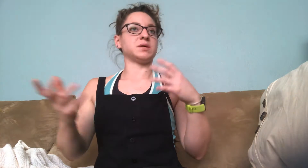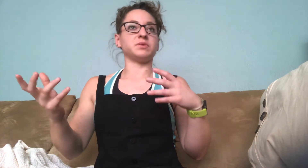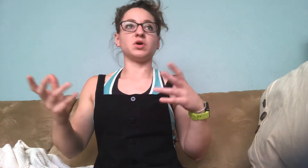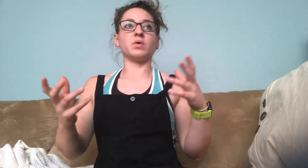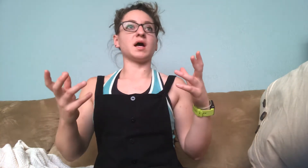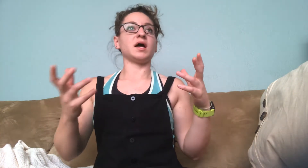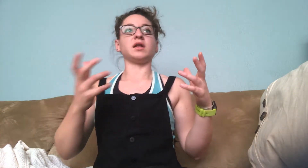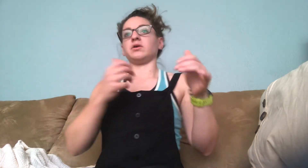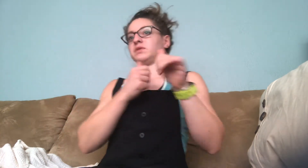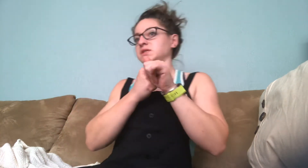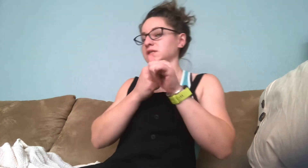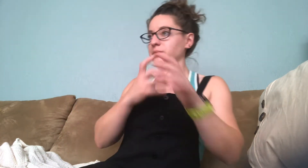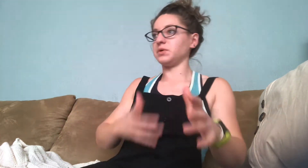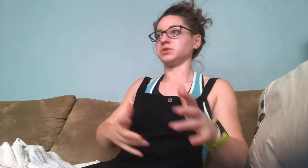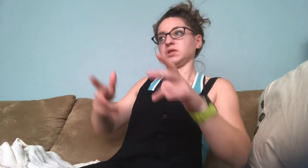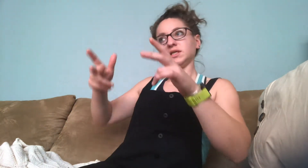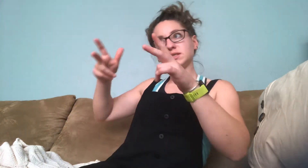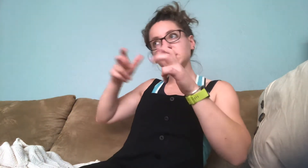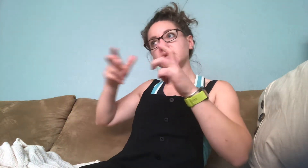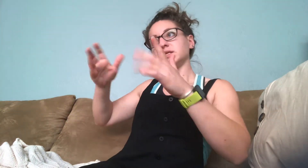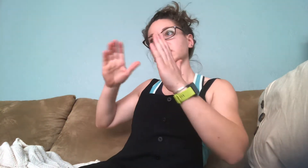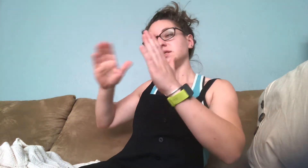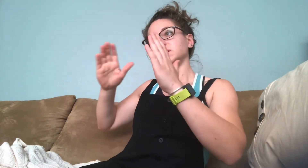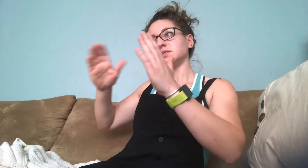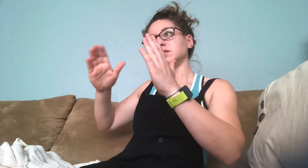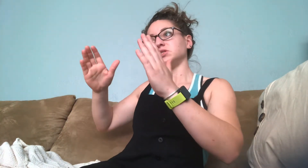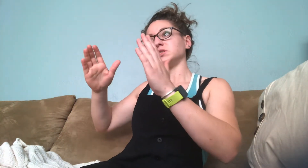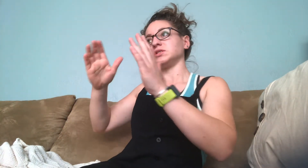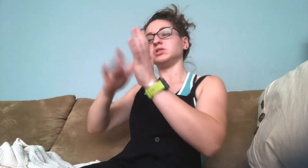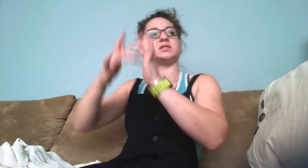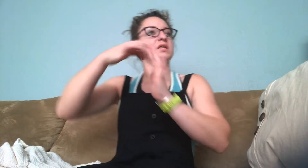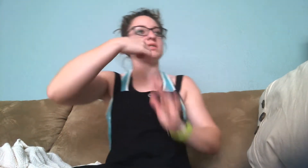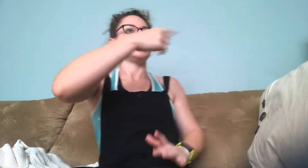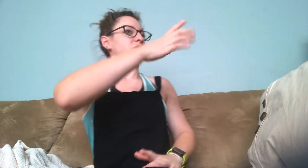there's something going on here, and the disciples are listening to Jesus, and Jesus says,